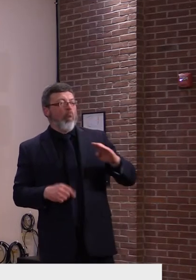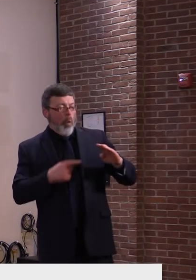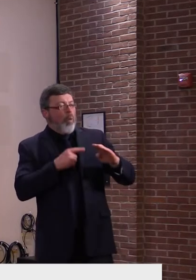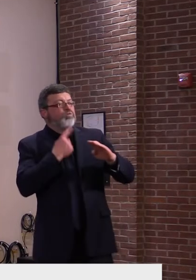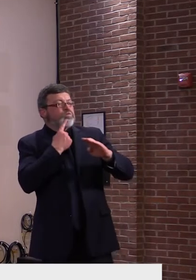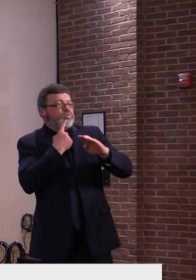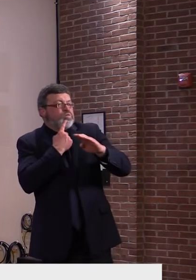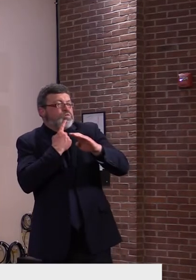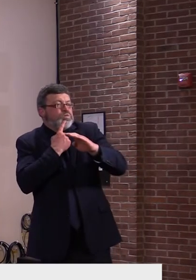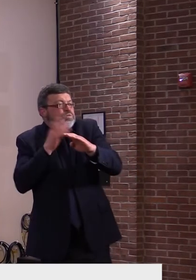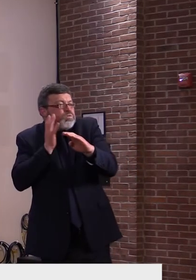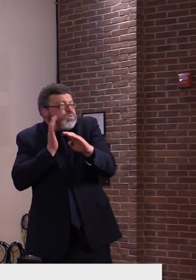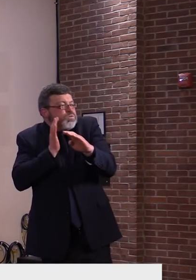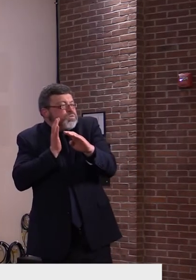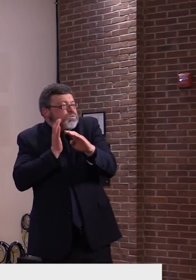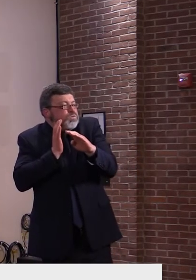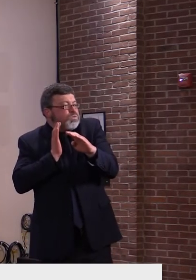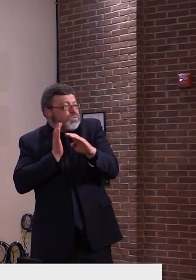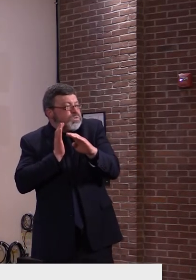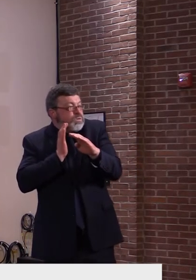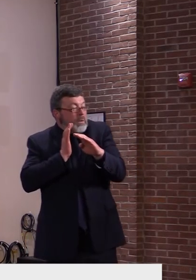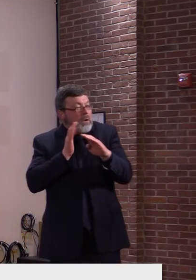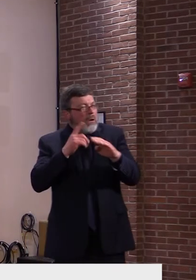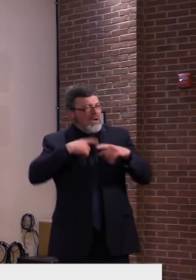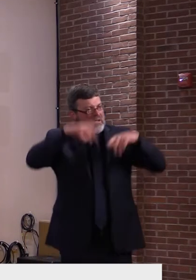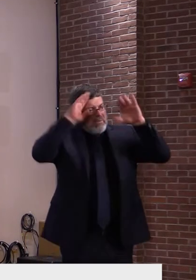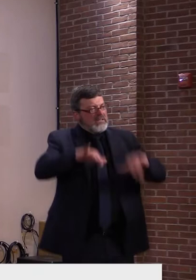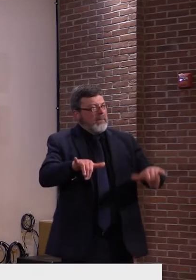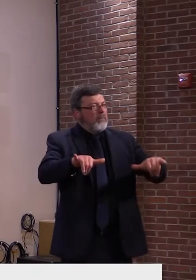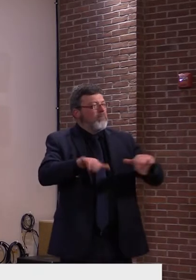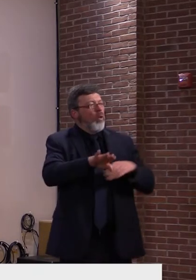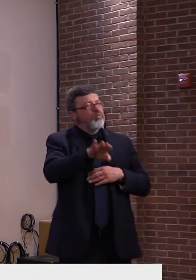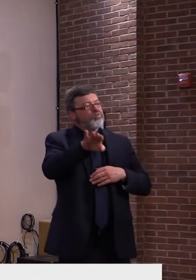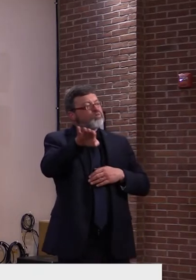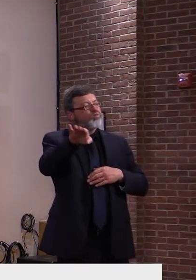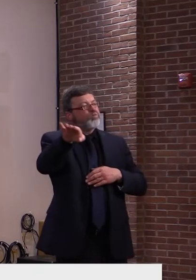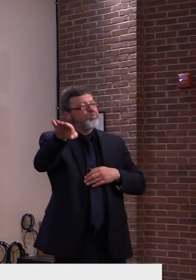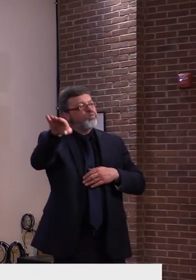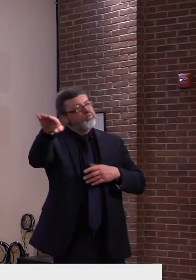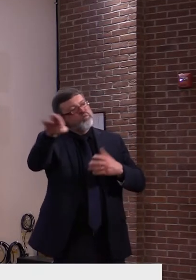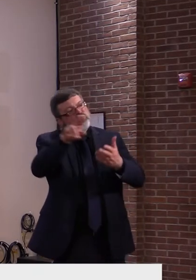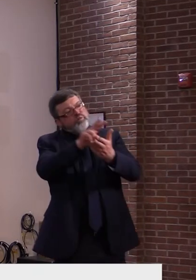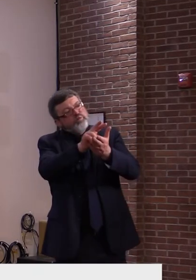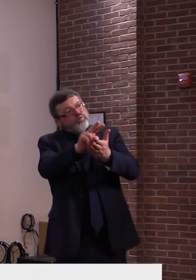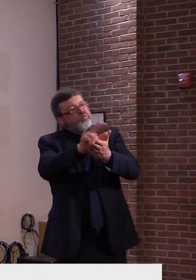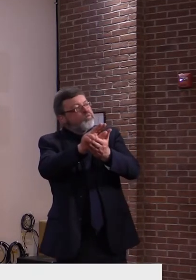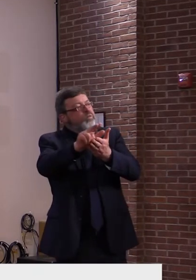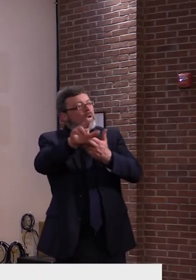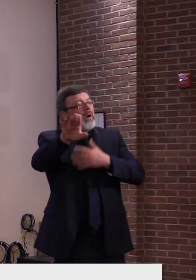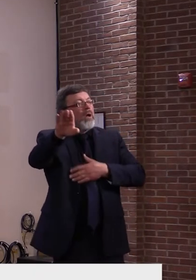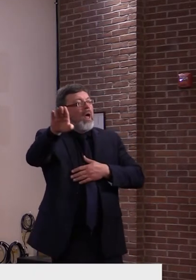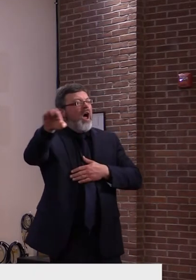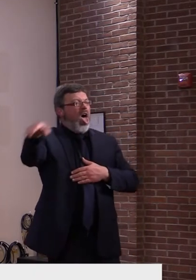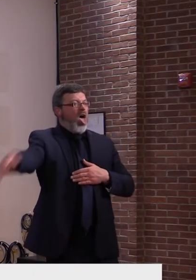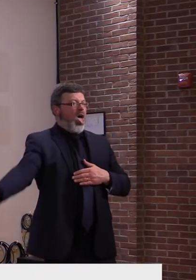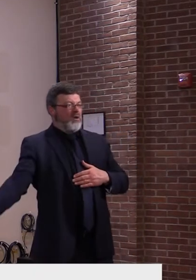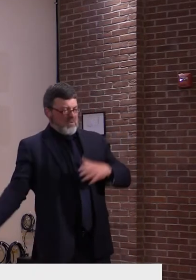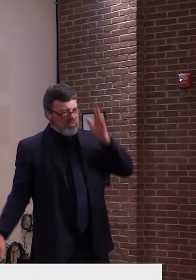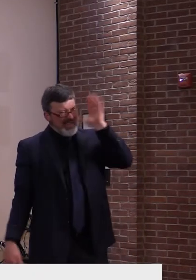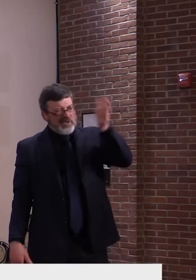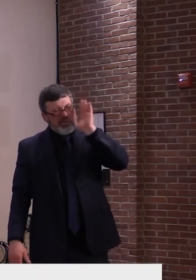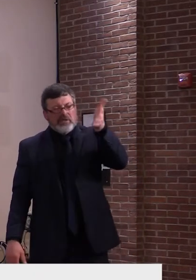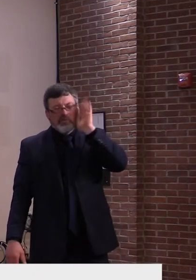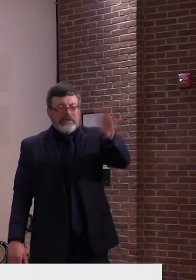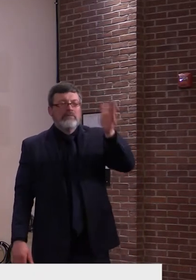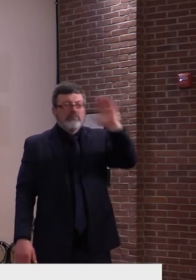would anticipate that can only run its course for a couple more weeks, I would think. But again, when you ask modelers and people who